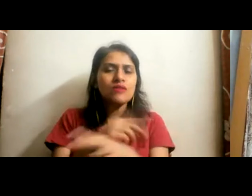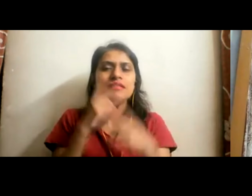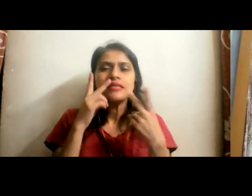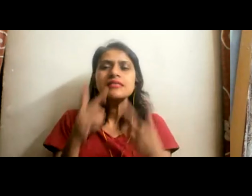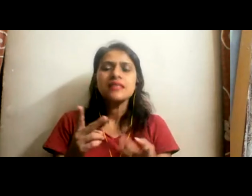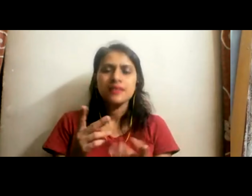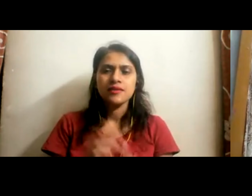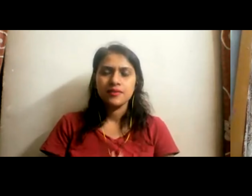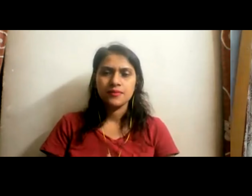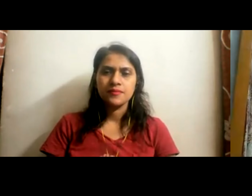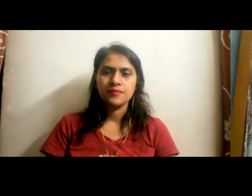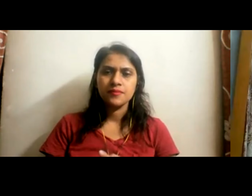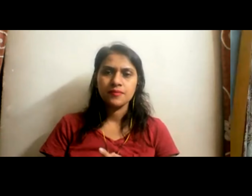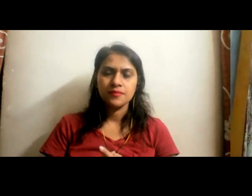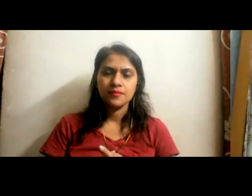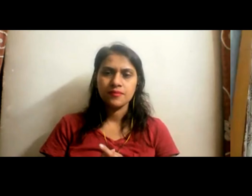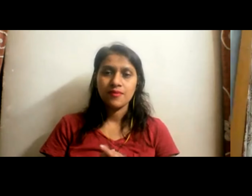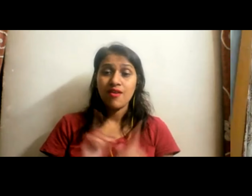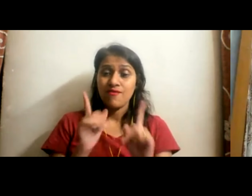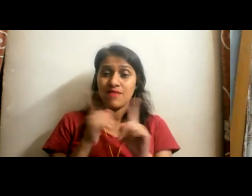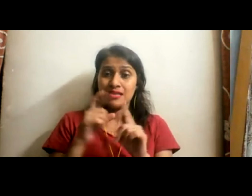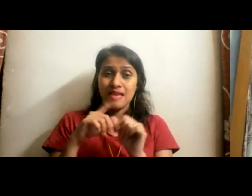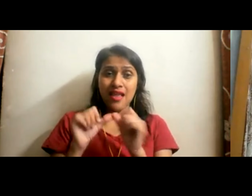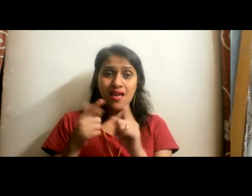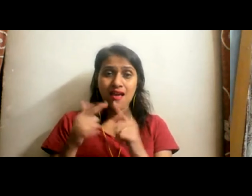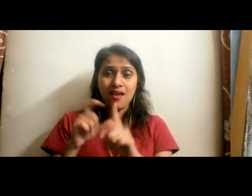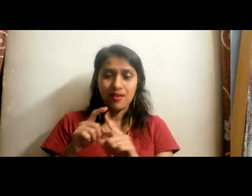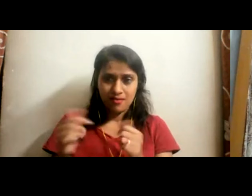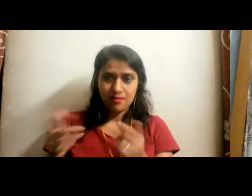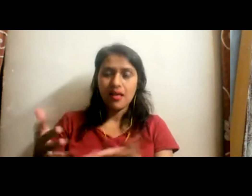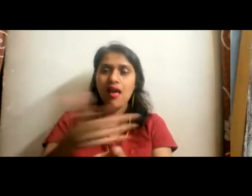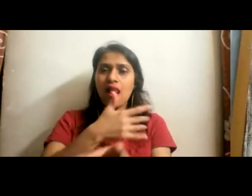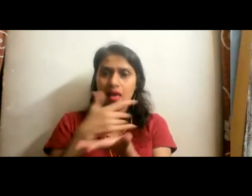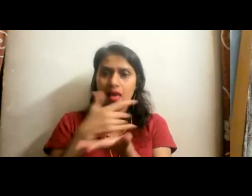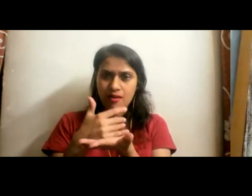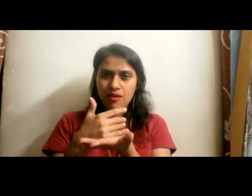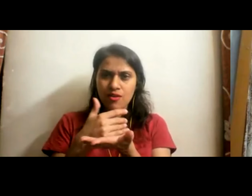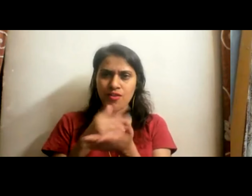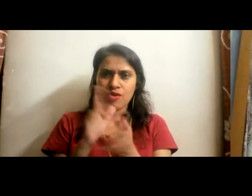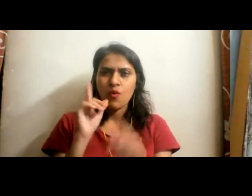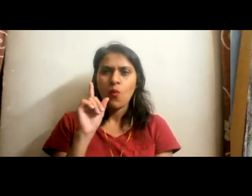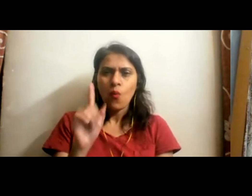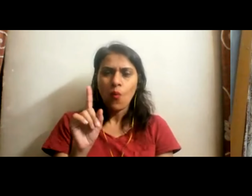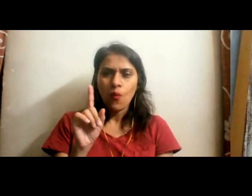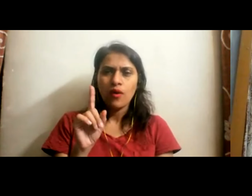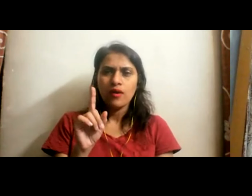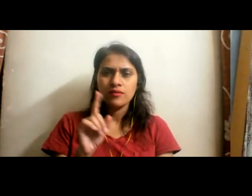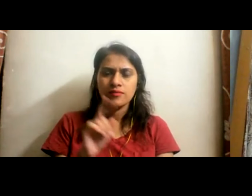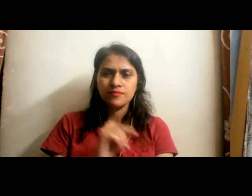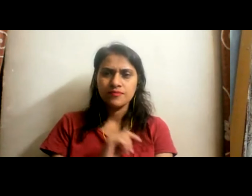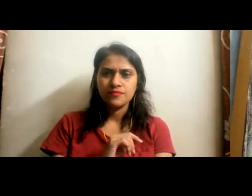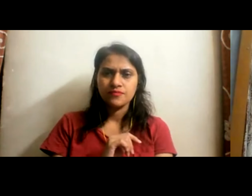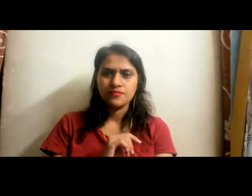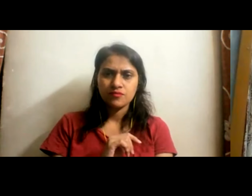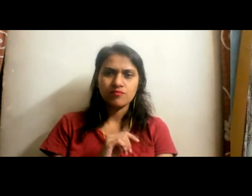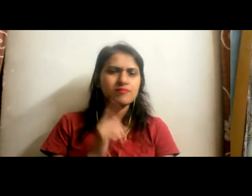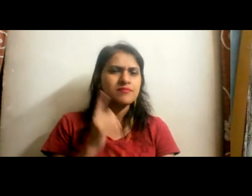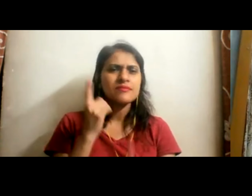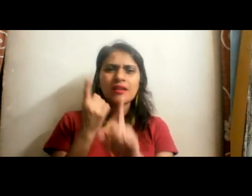about that you collect the data, at only one point of time. You'll not collect data over the years for the